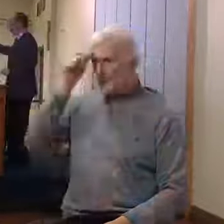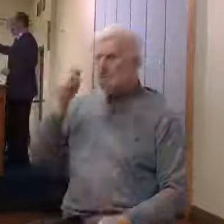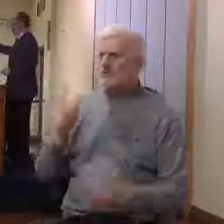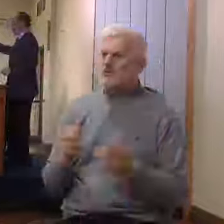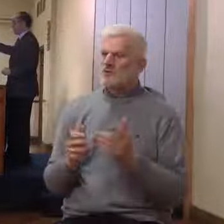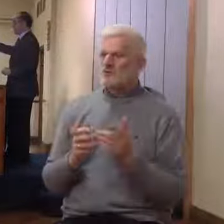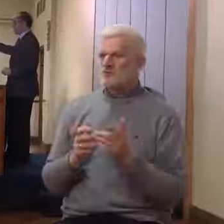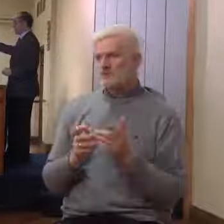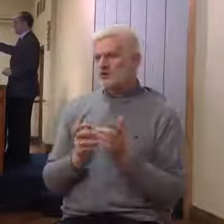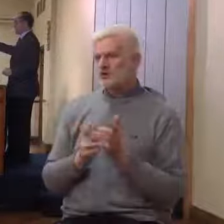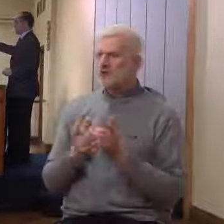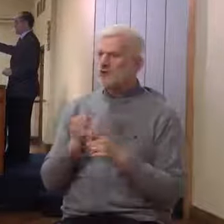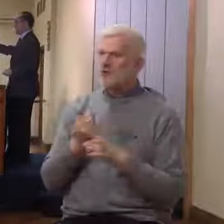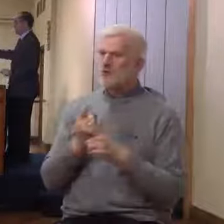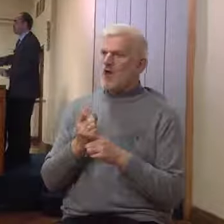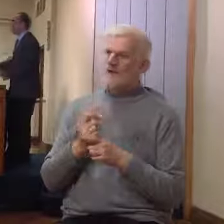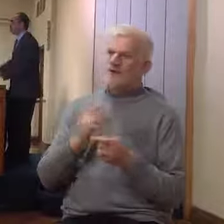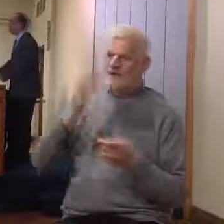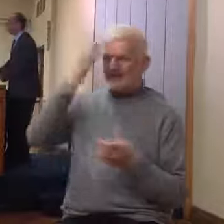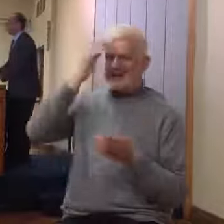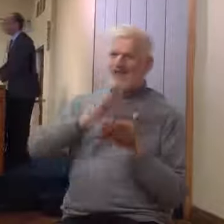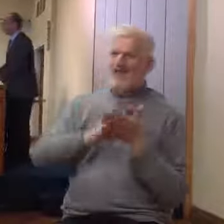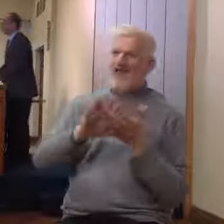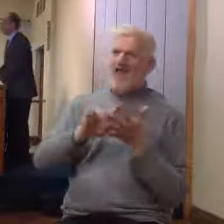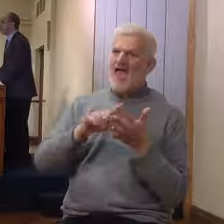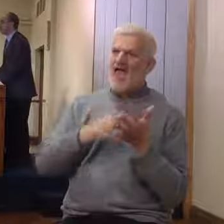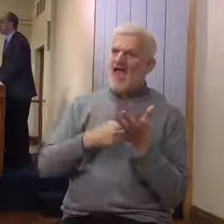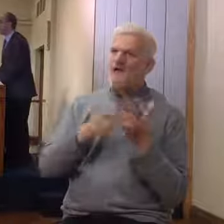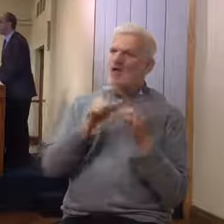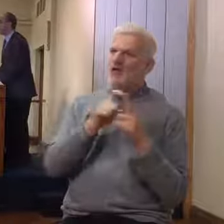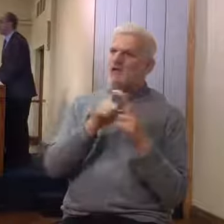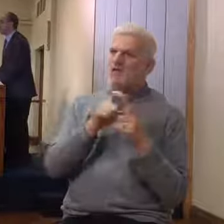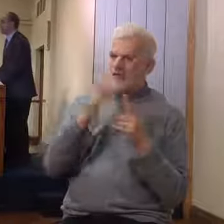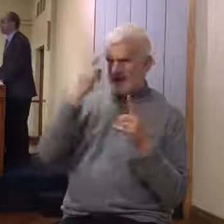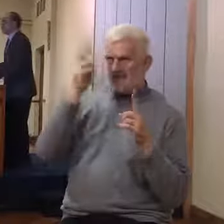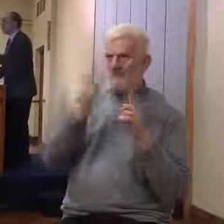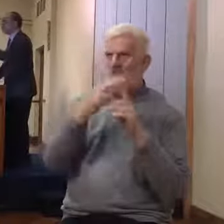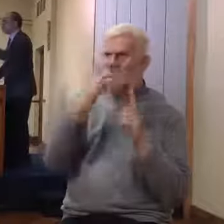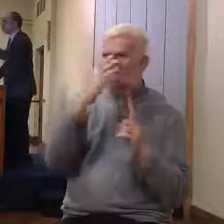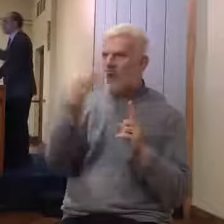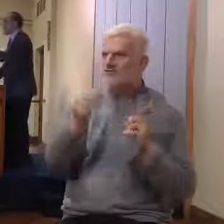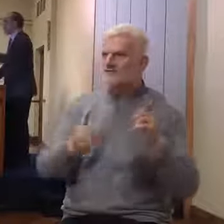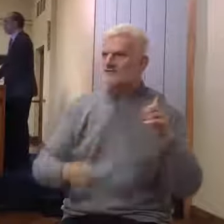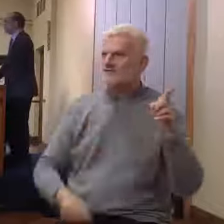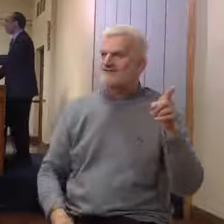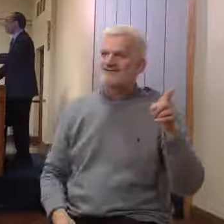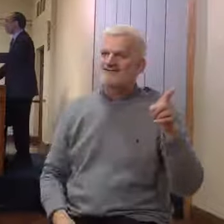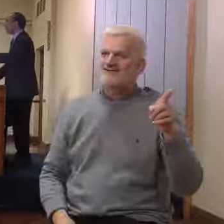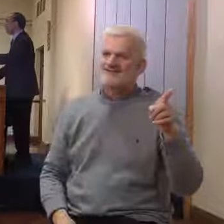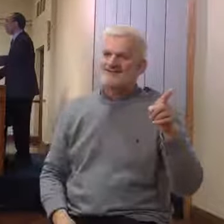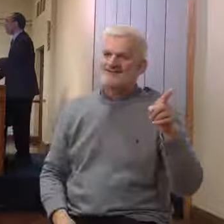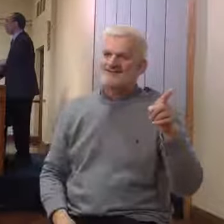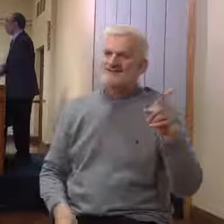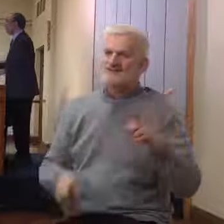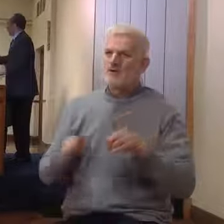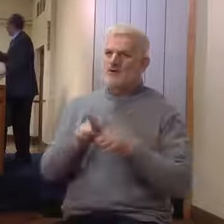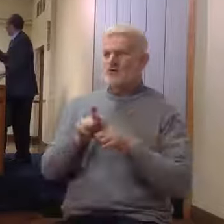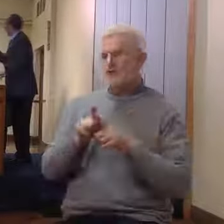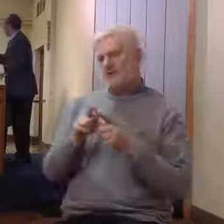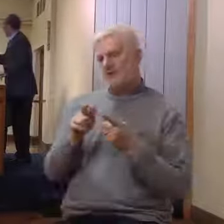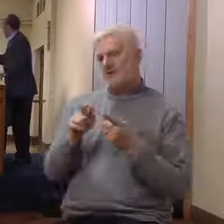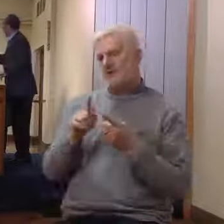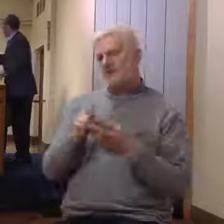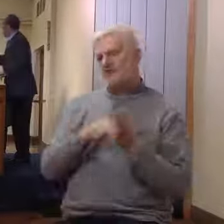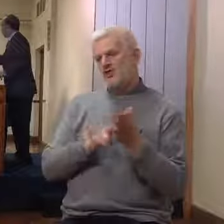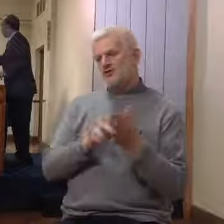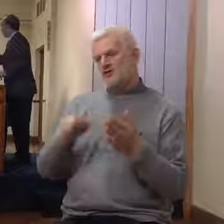and he was it. And later he will say to Pilate in John chapter 19, verse 11, you